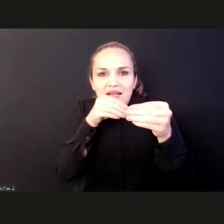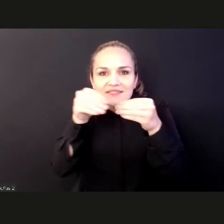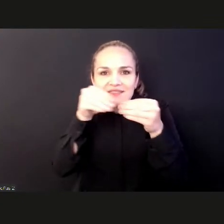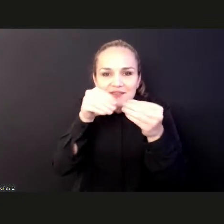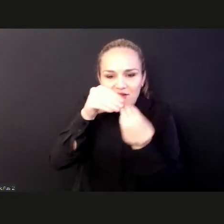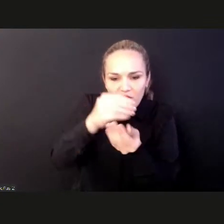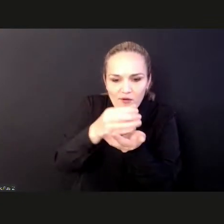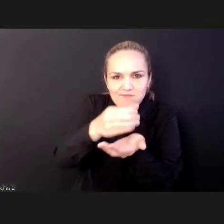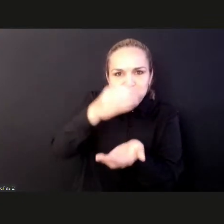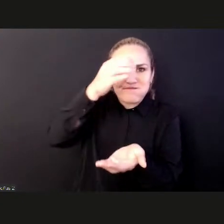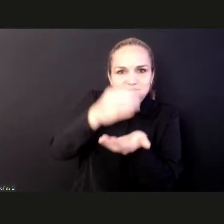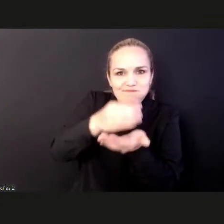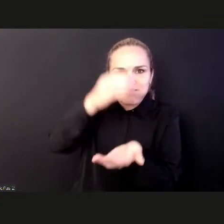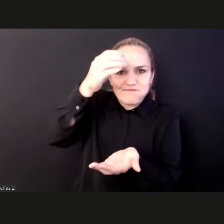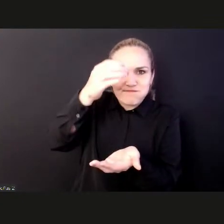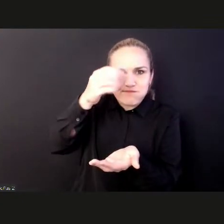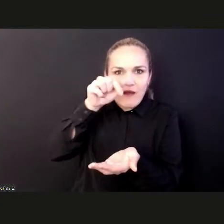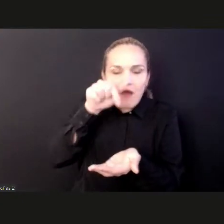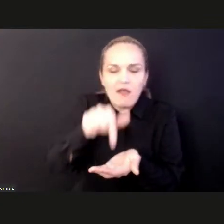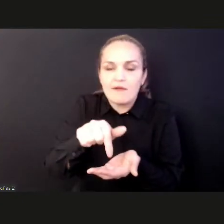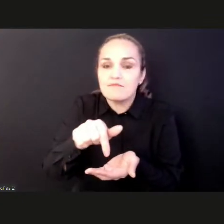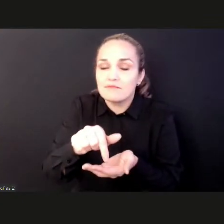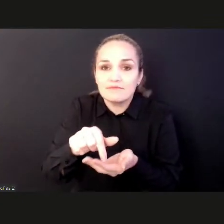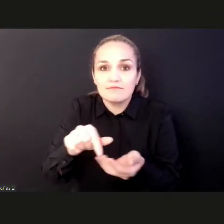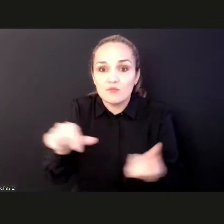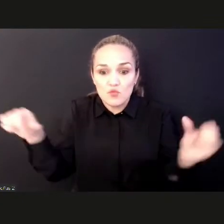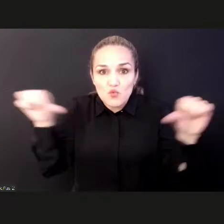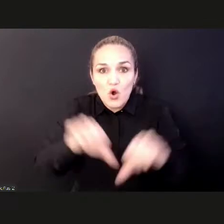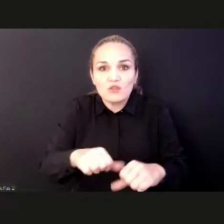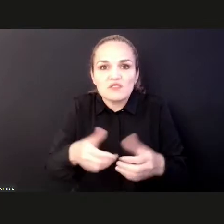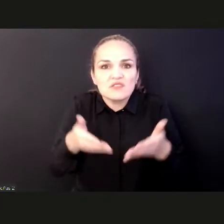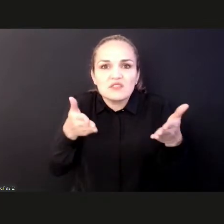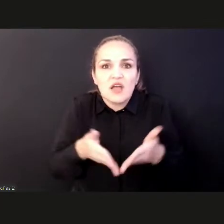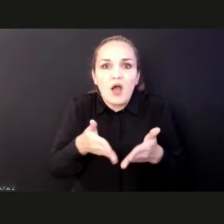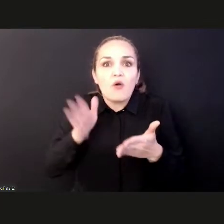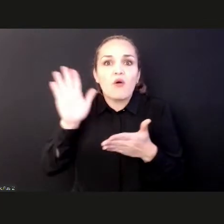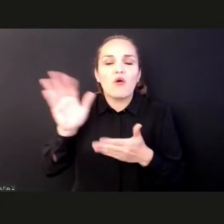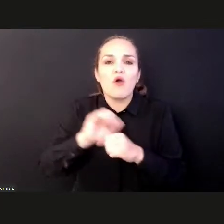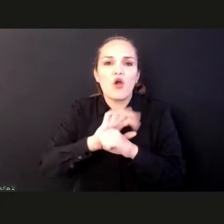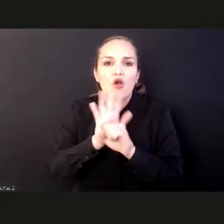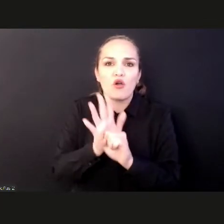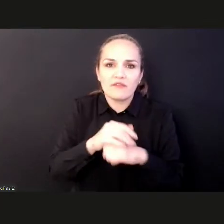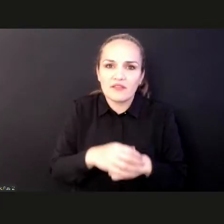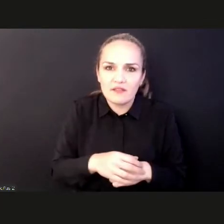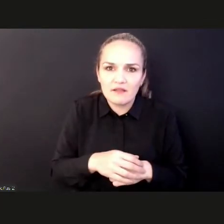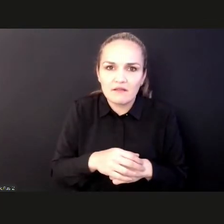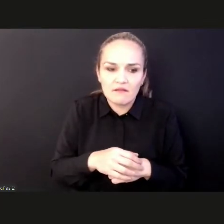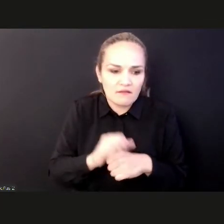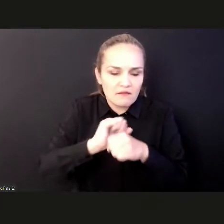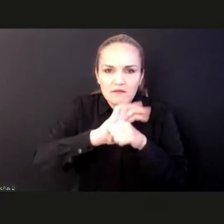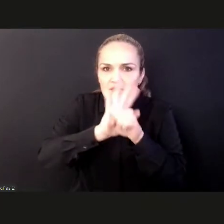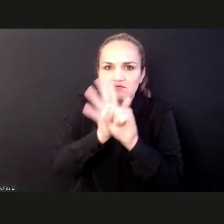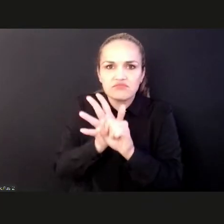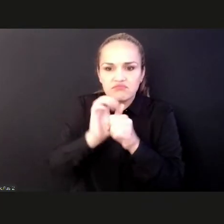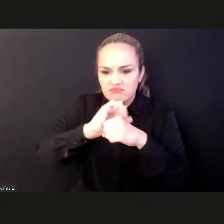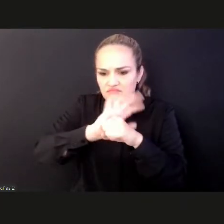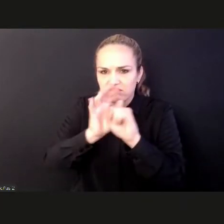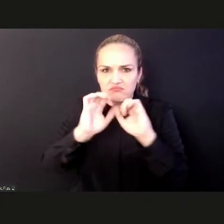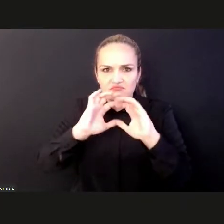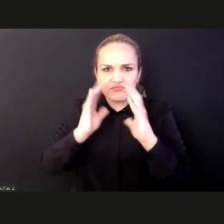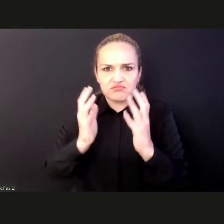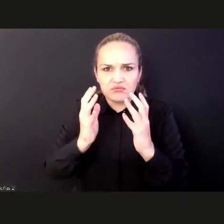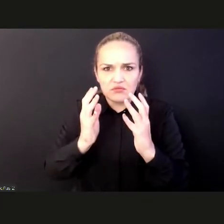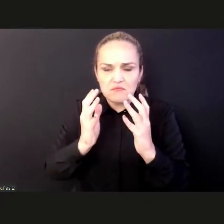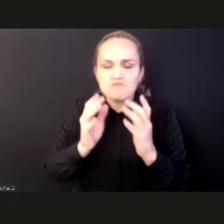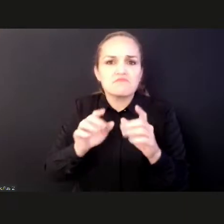plastics, it's been stepping back over the last few years. Now, currently,